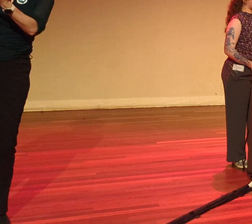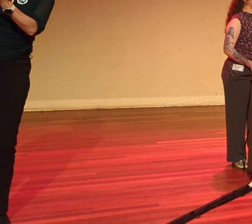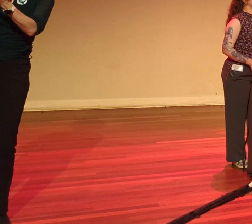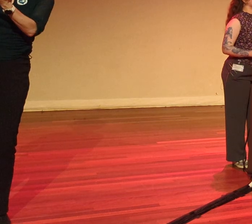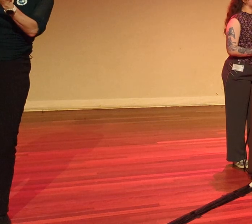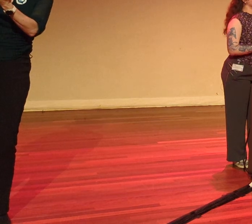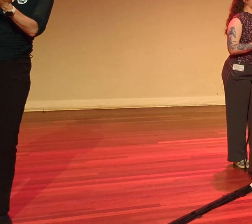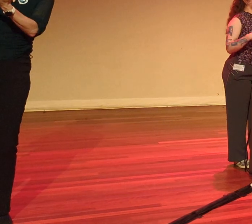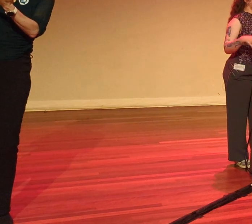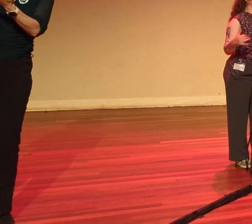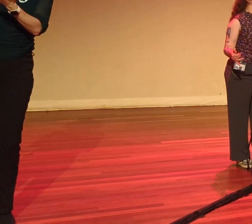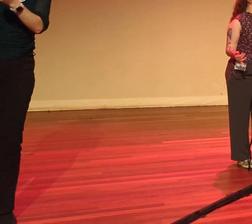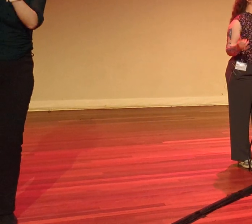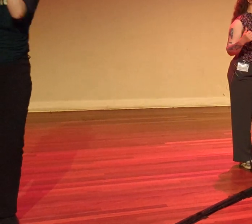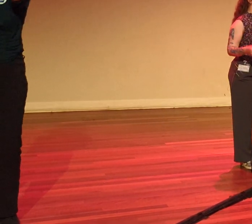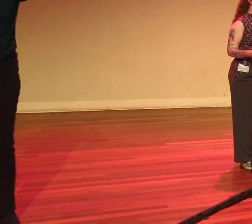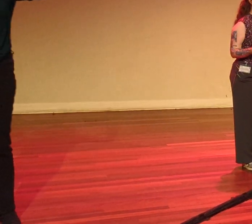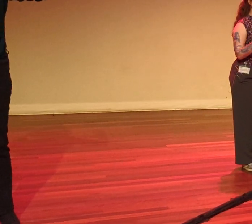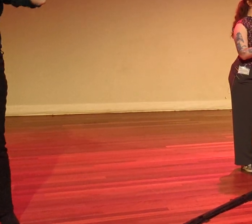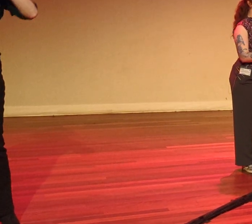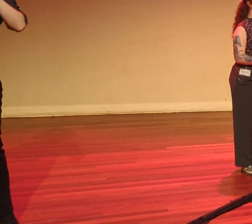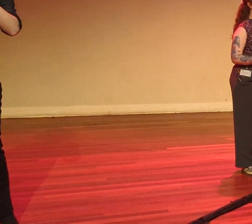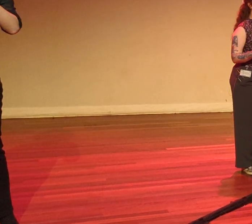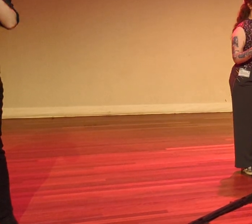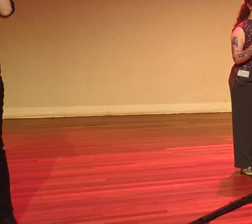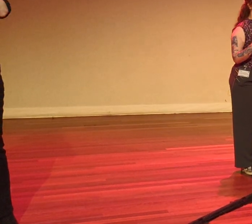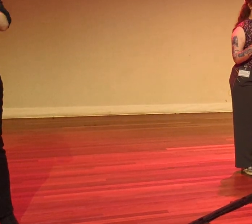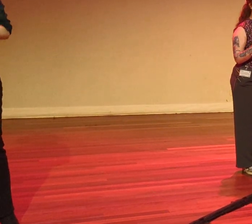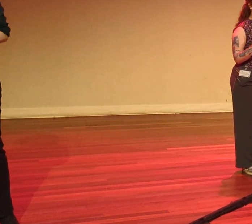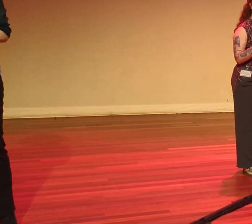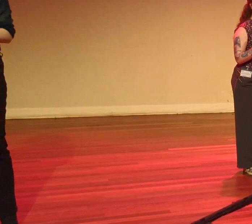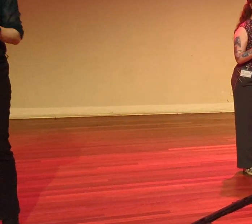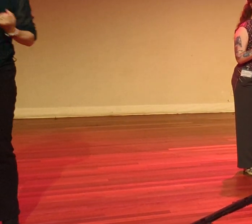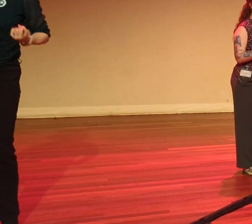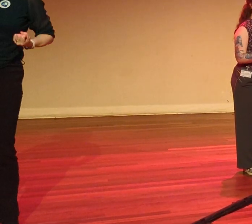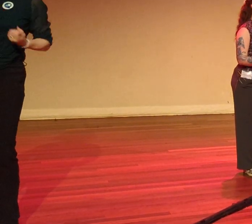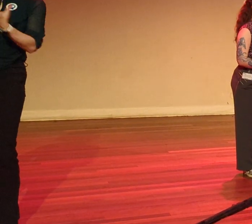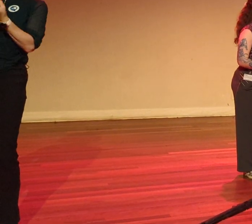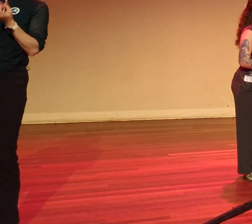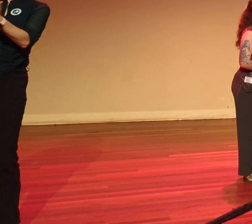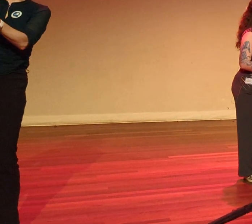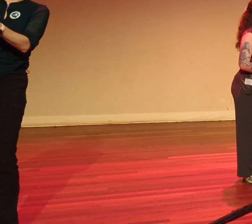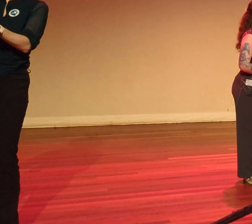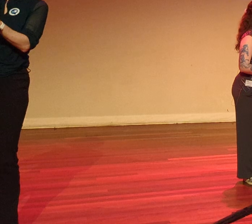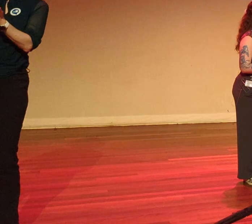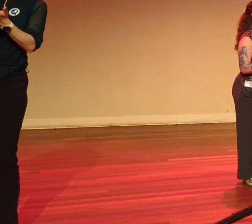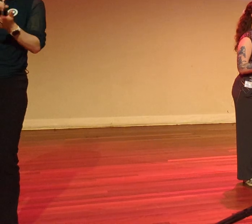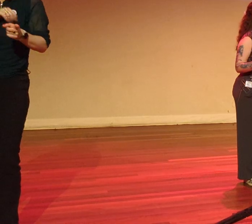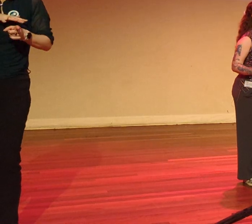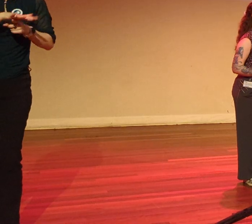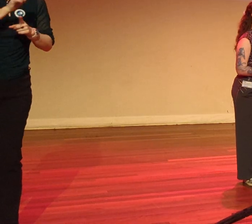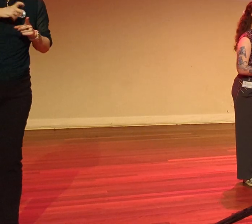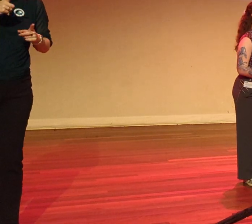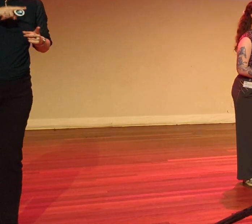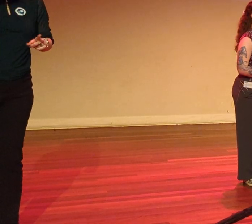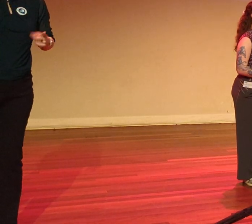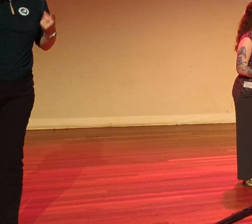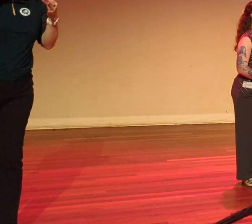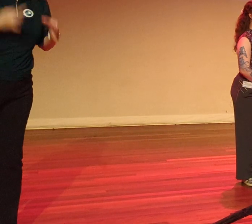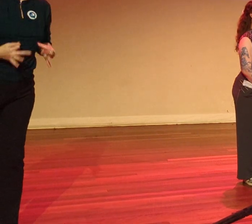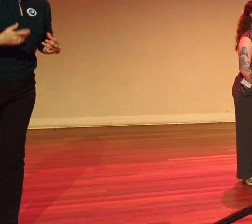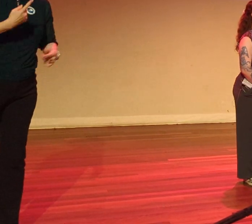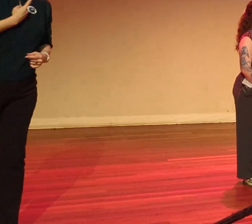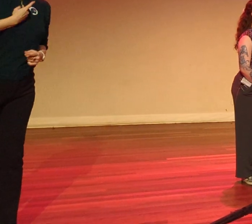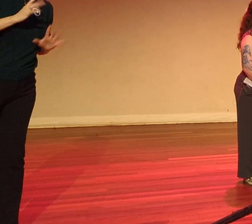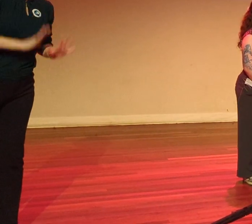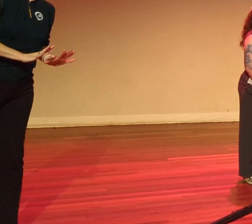will classify. So there is a lot of control that you can have through prompting and contextual documents in order to inform how the model